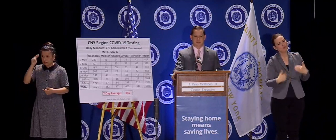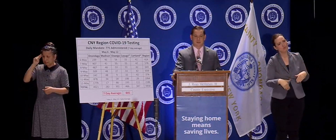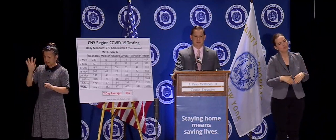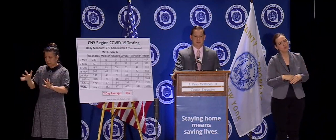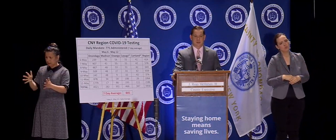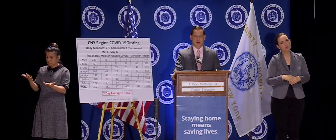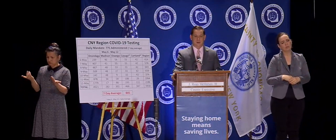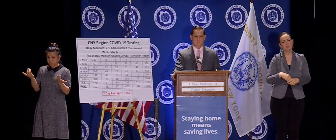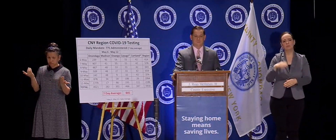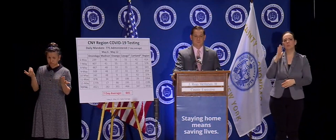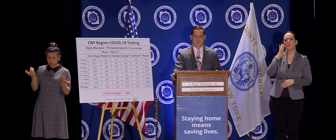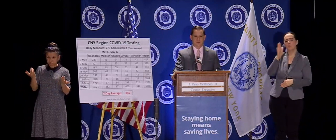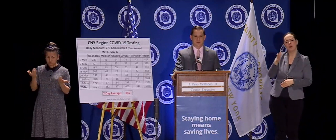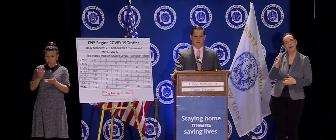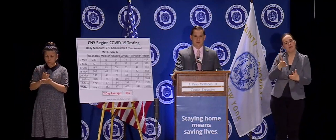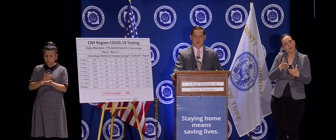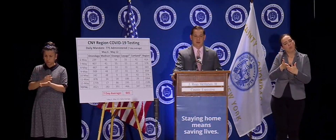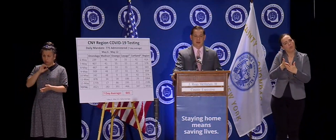all of this, and